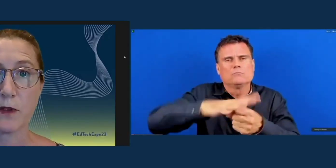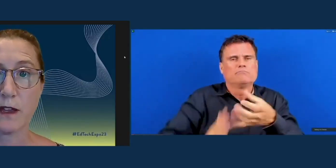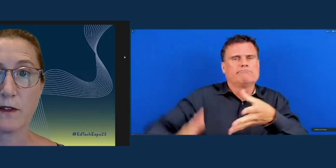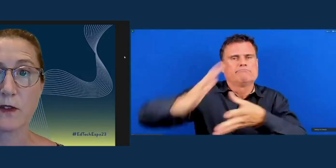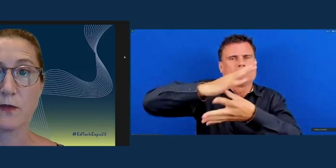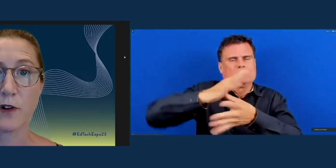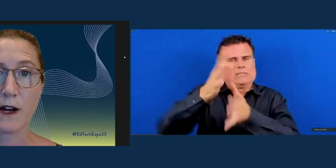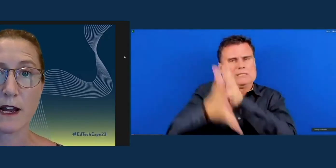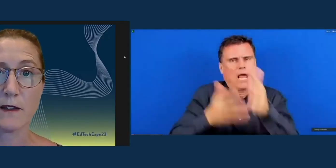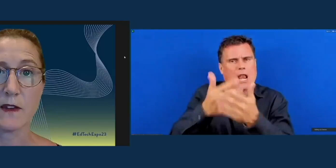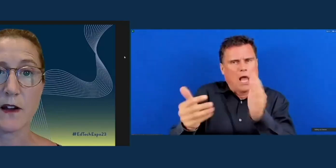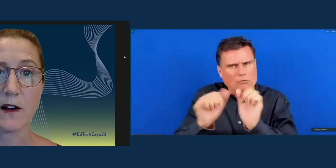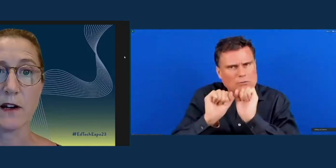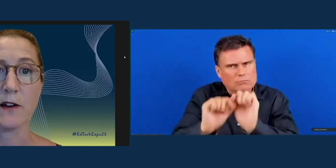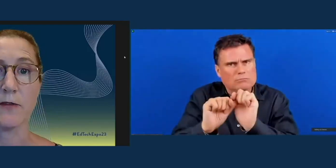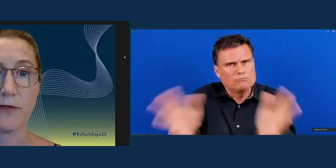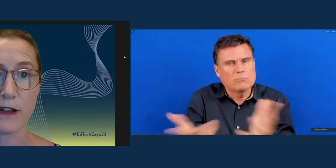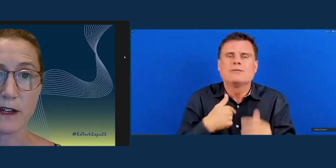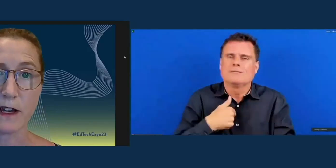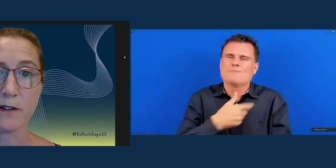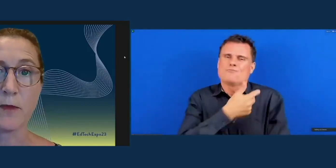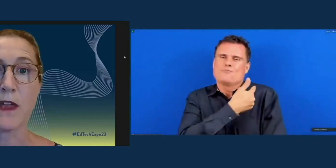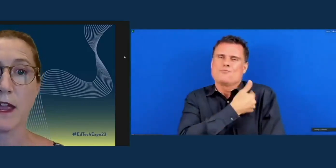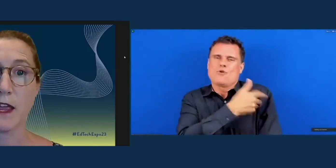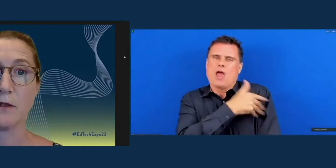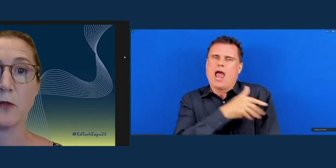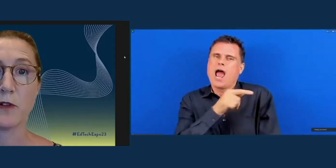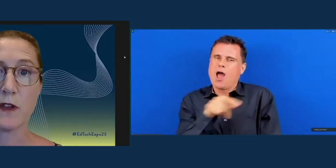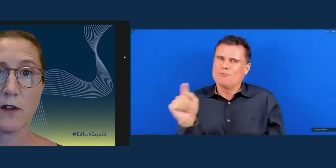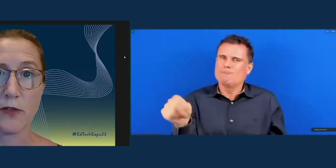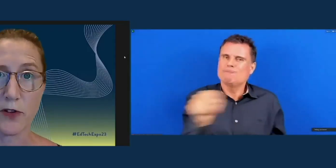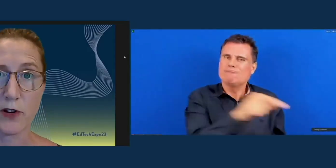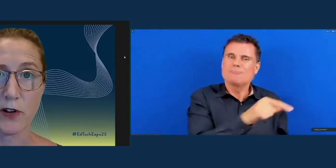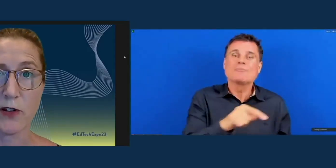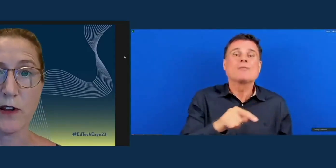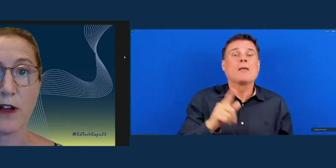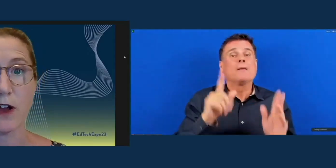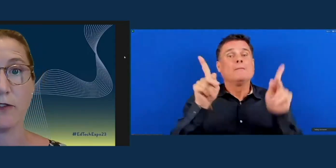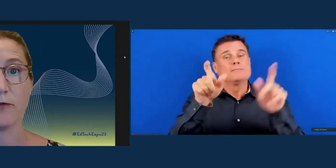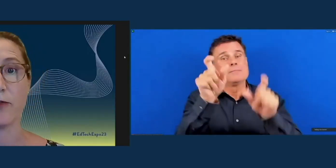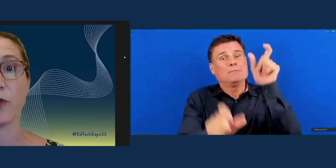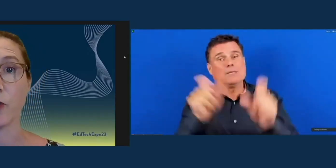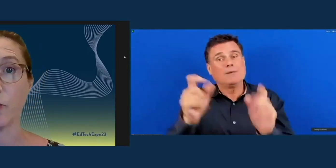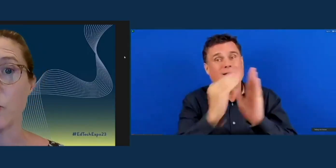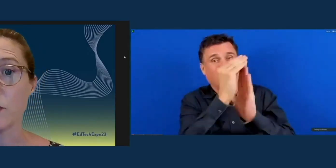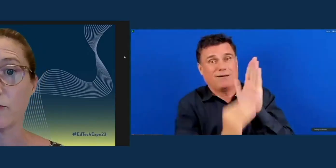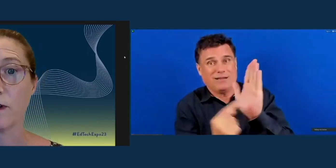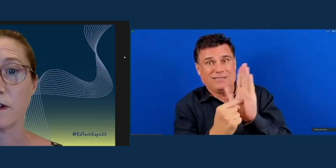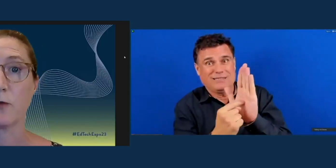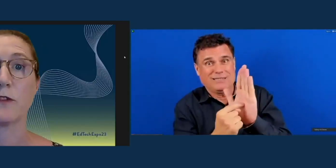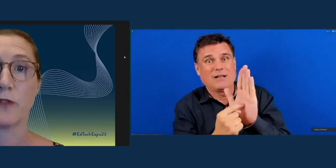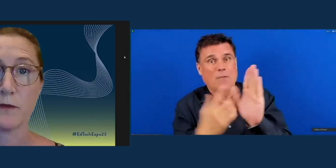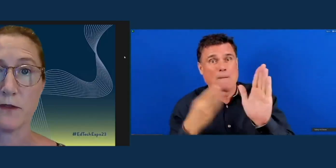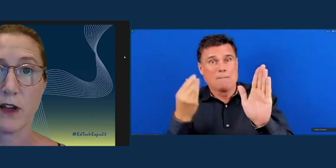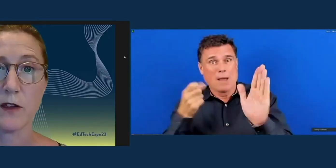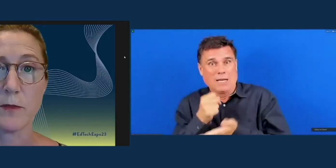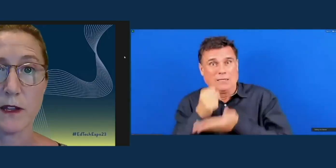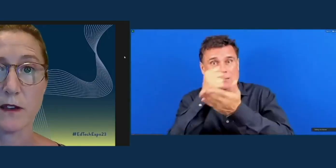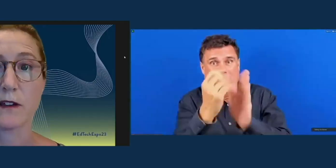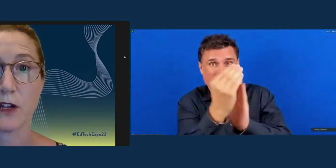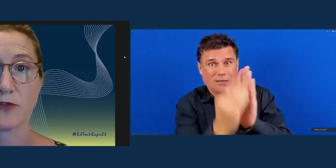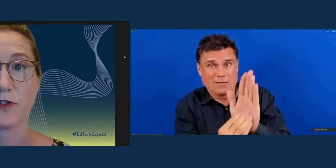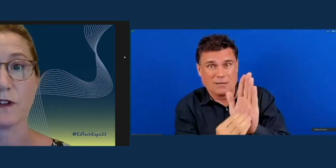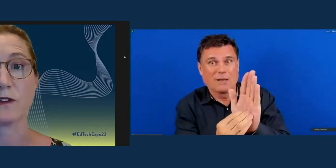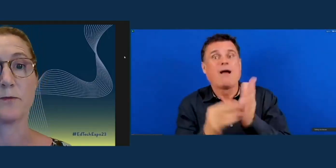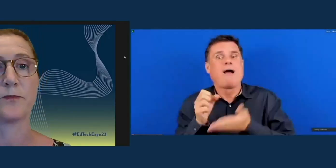the applicants for ACR funding and more than a third of those awarded funding were from